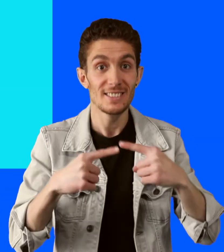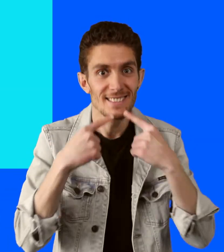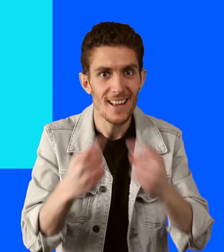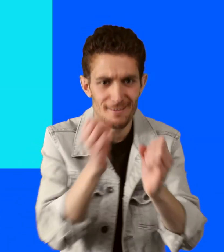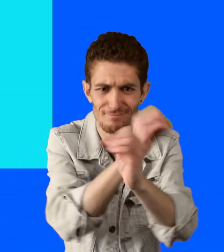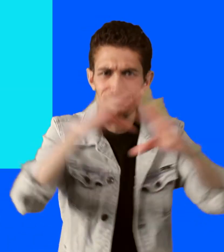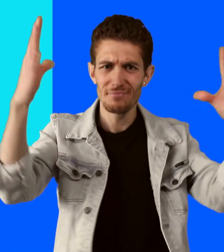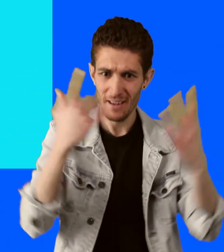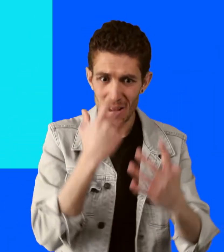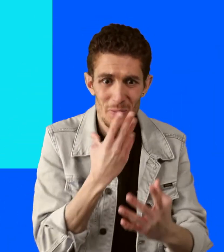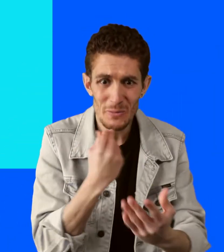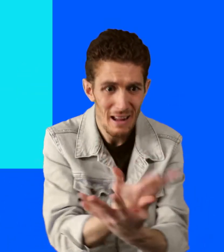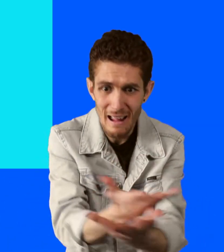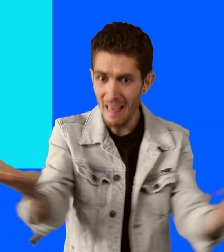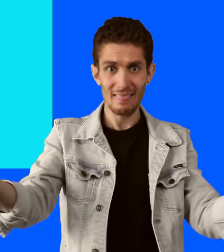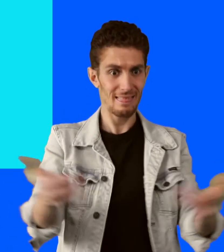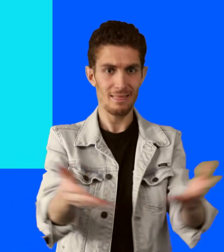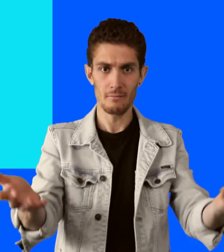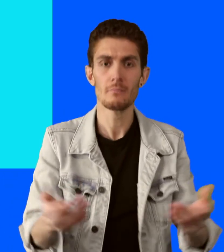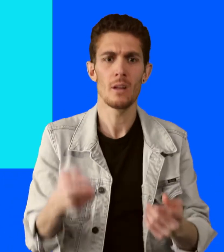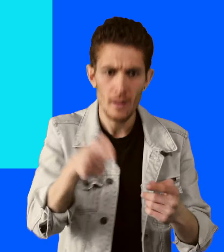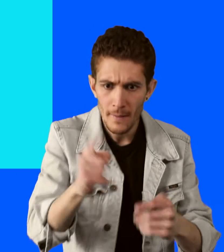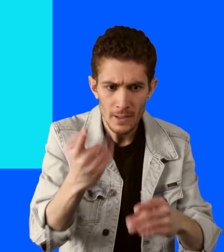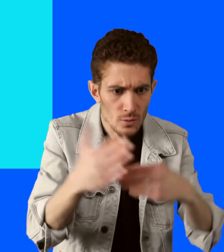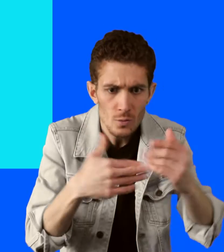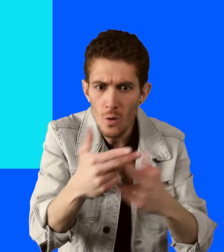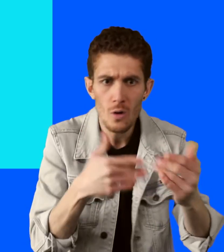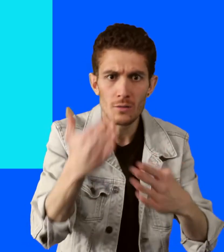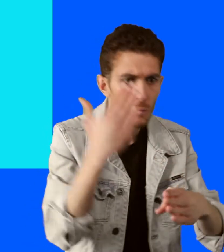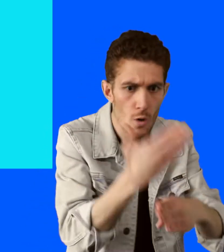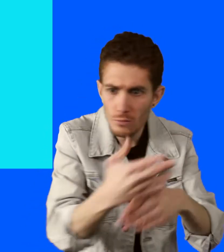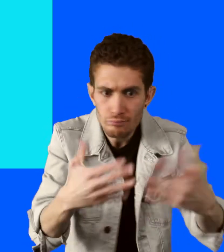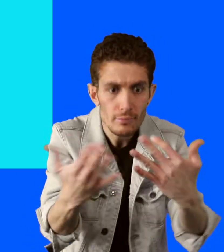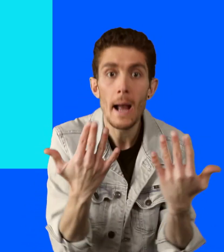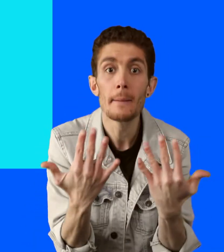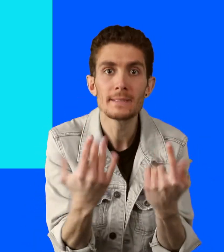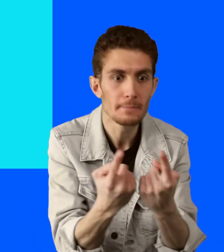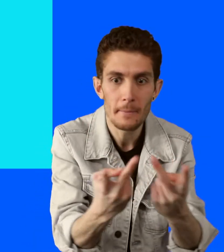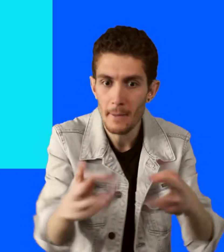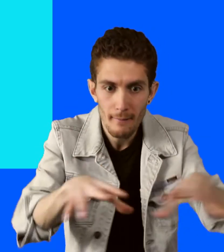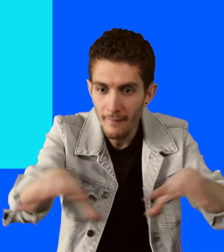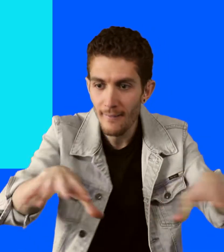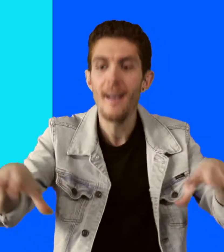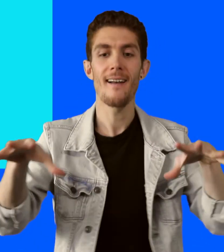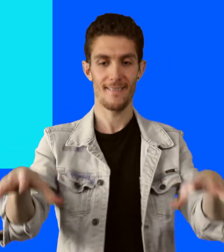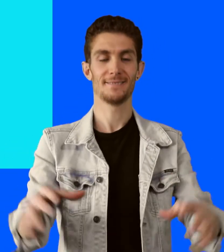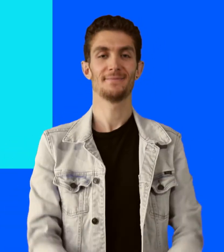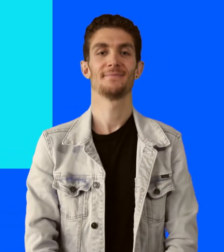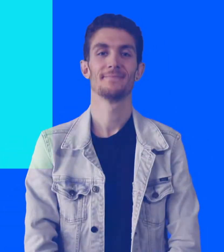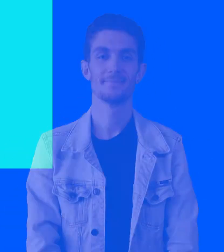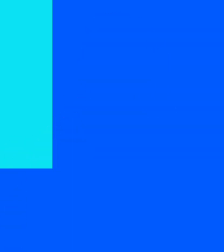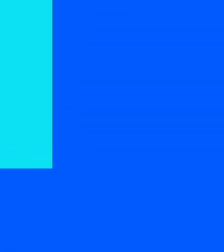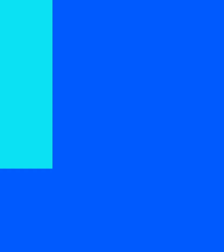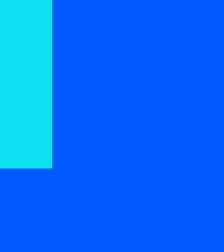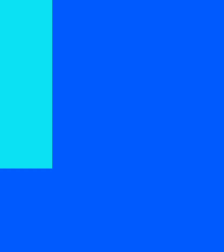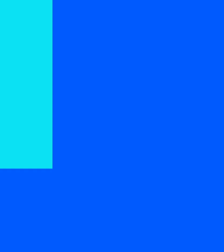imagination that junk can be turned into anything said miss right your first task is to sort